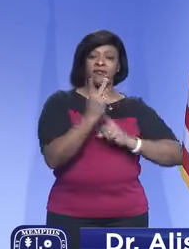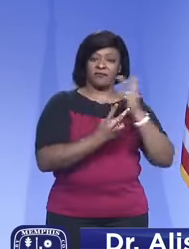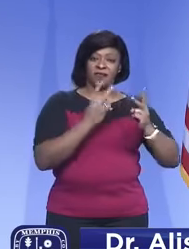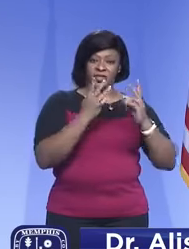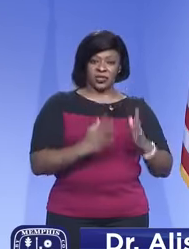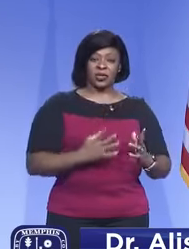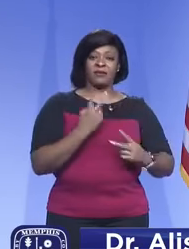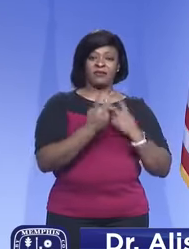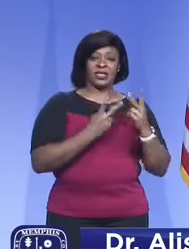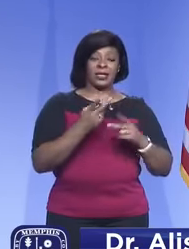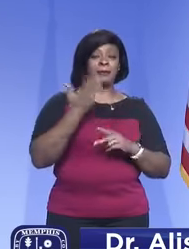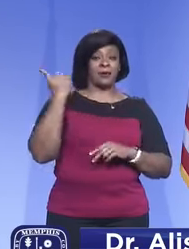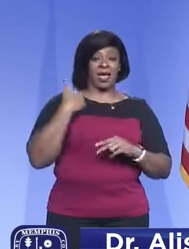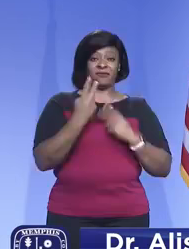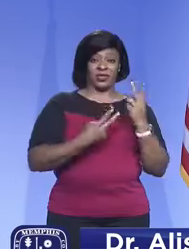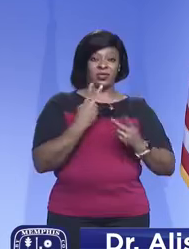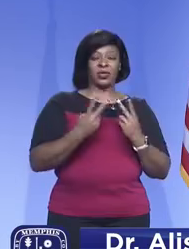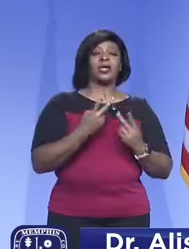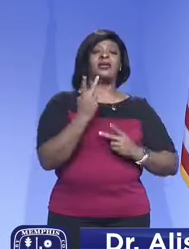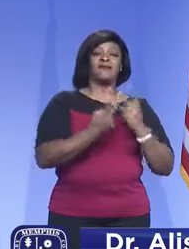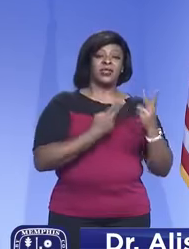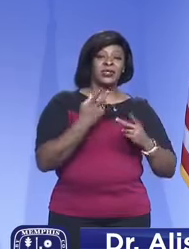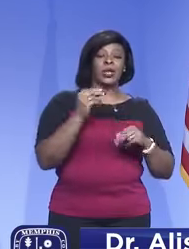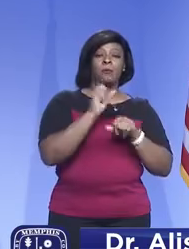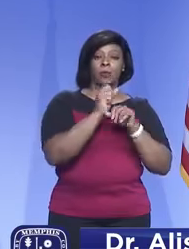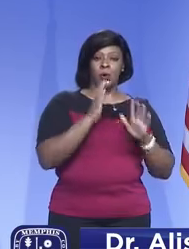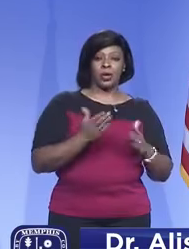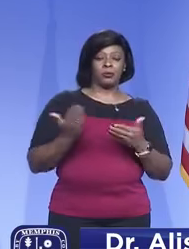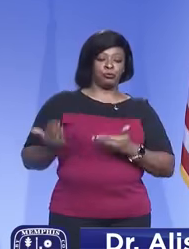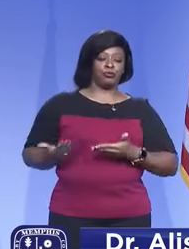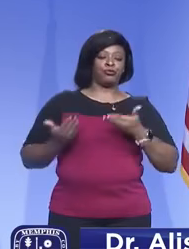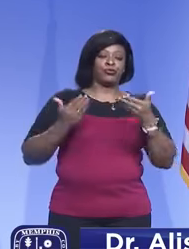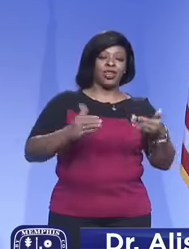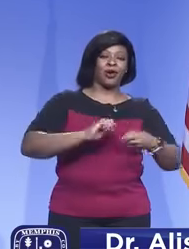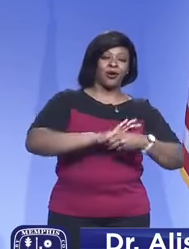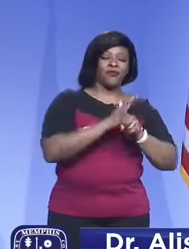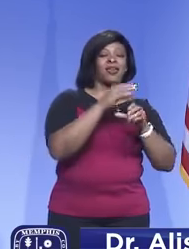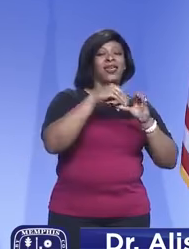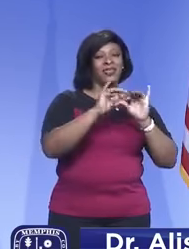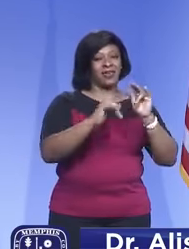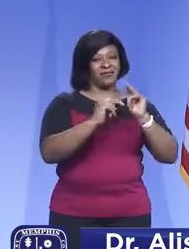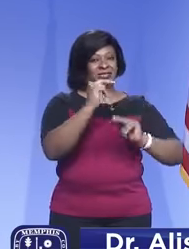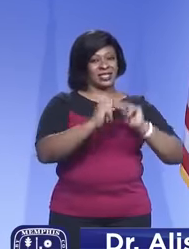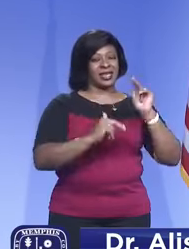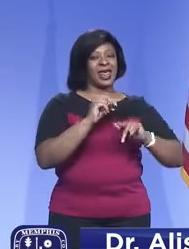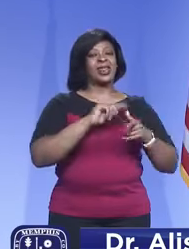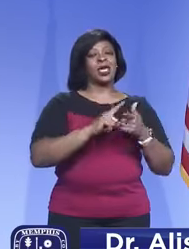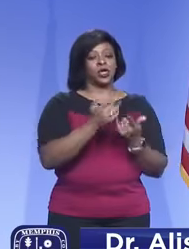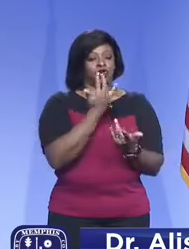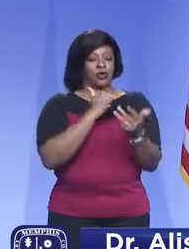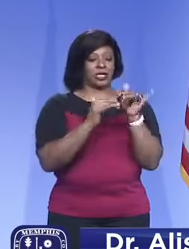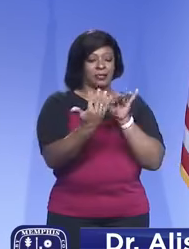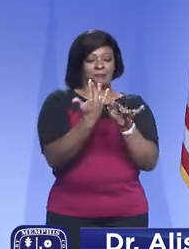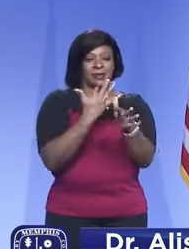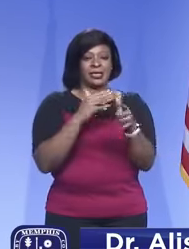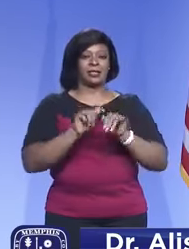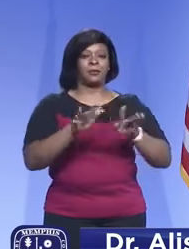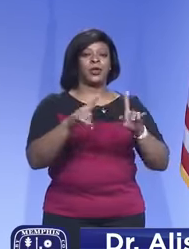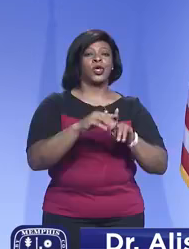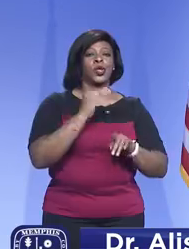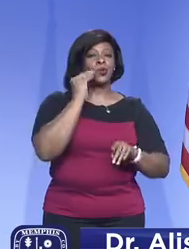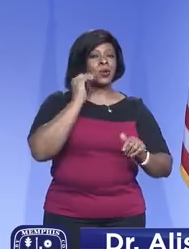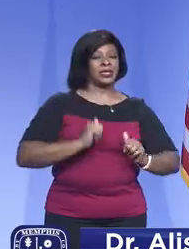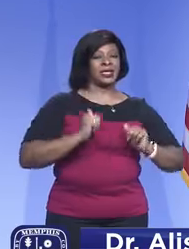was visitation. Those are the individuals that bring COVID into the facility, and then there's transmission within the facility.